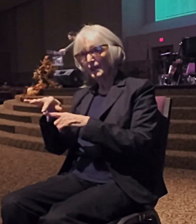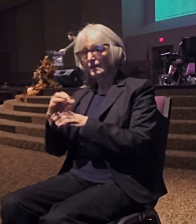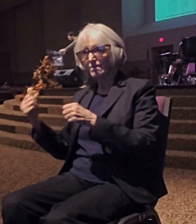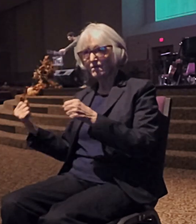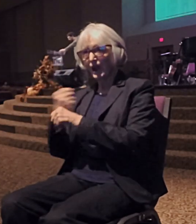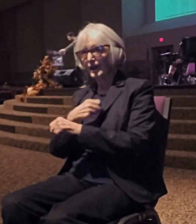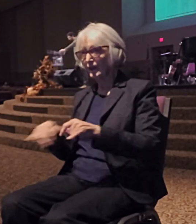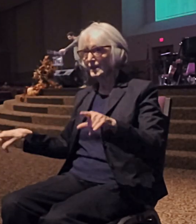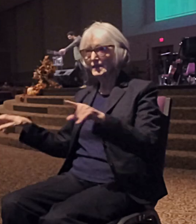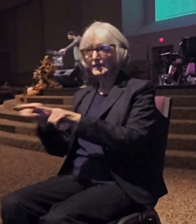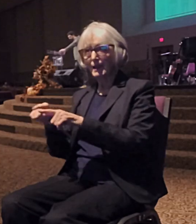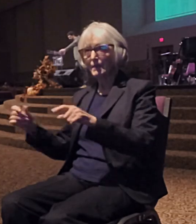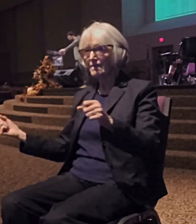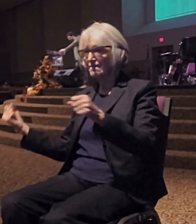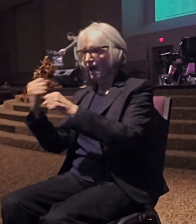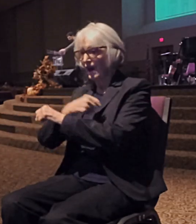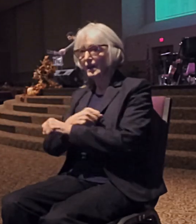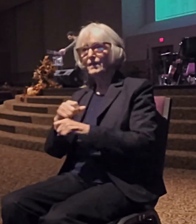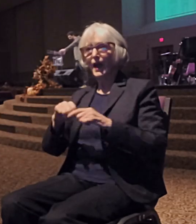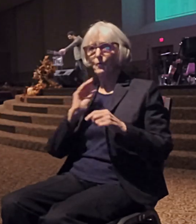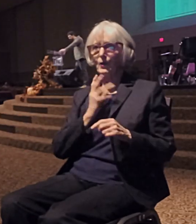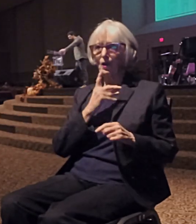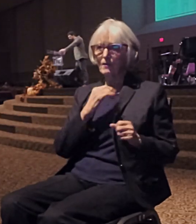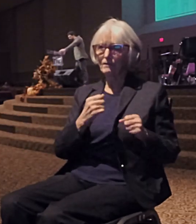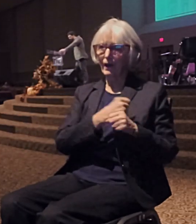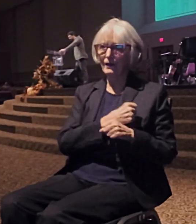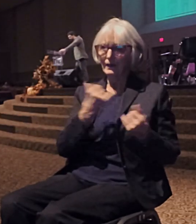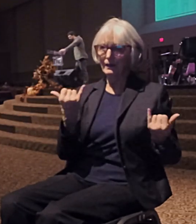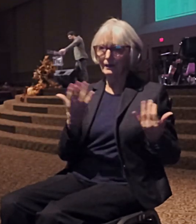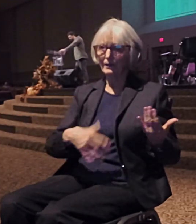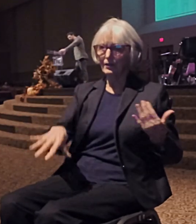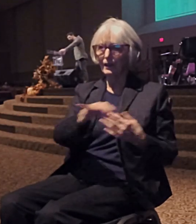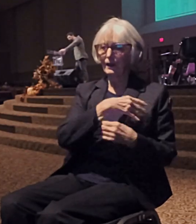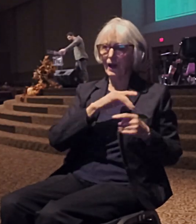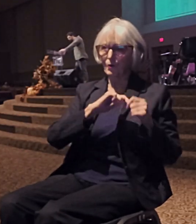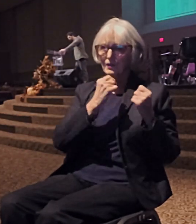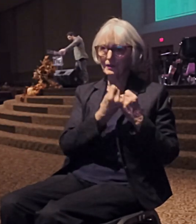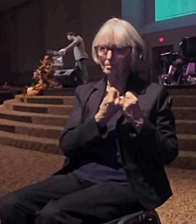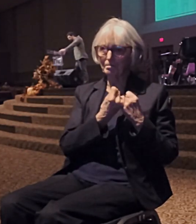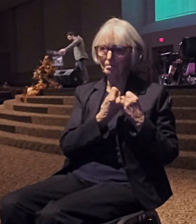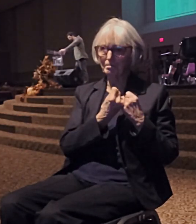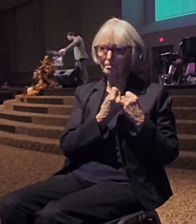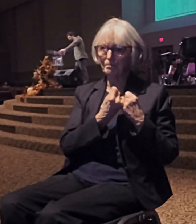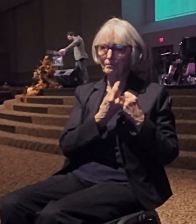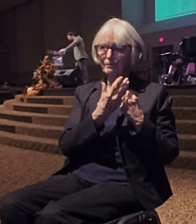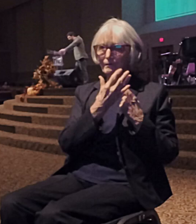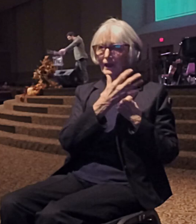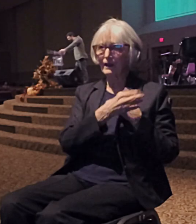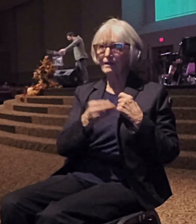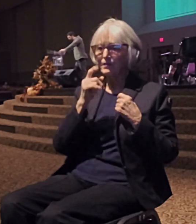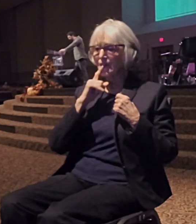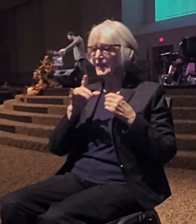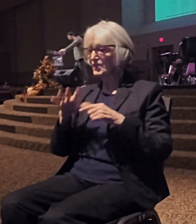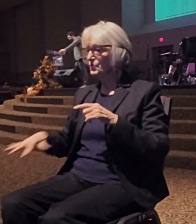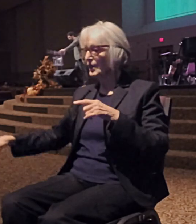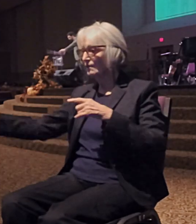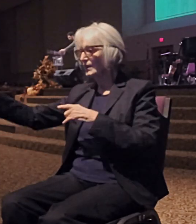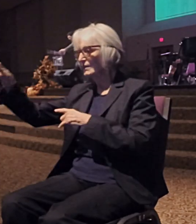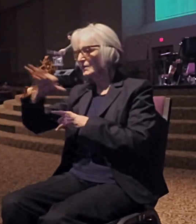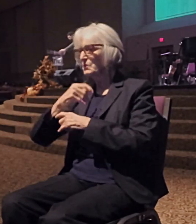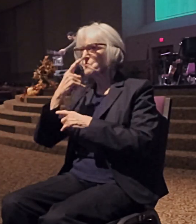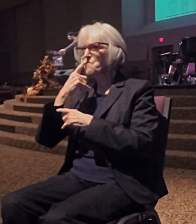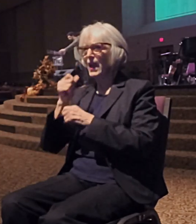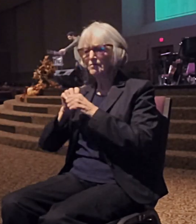fight we're still fighting amongst ourselves today. This green field right here was painted red, bubbling with the blood of